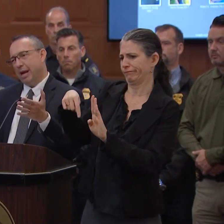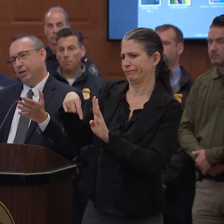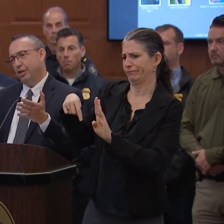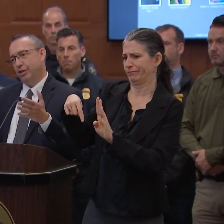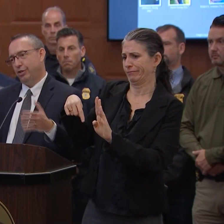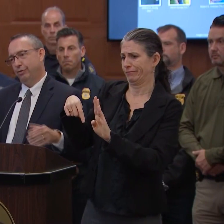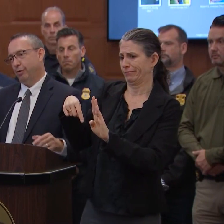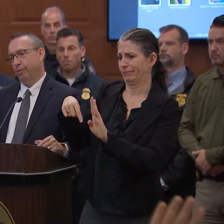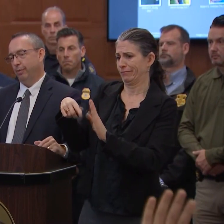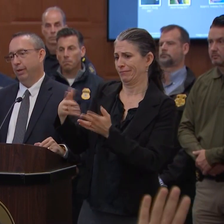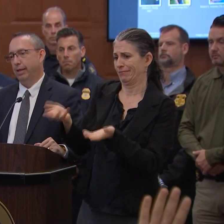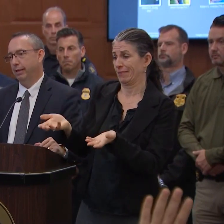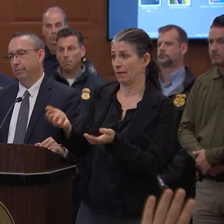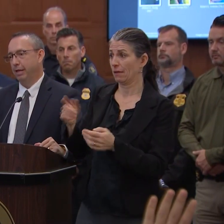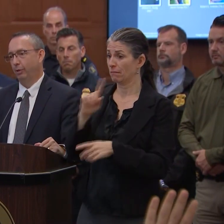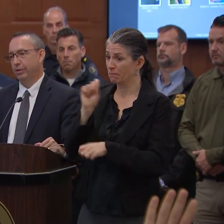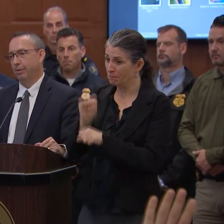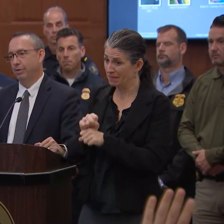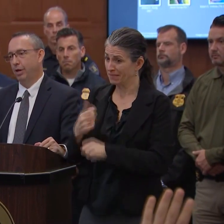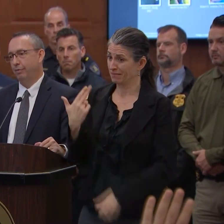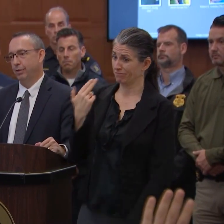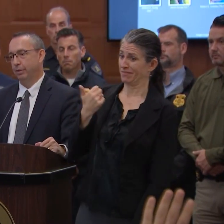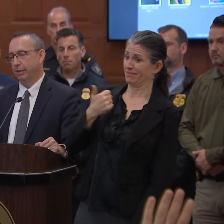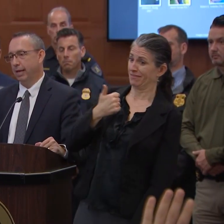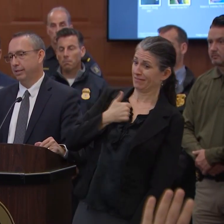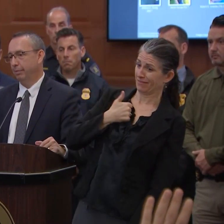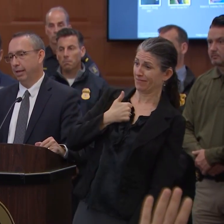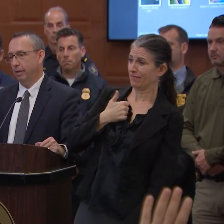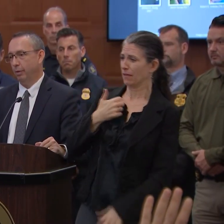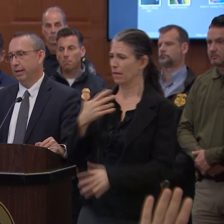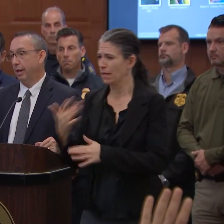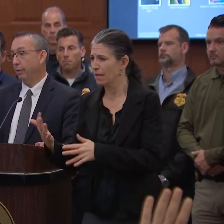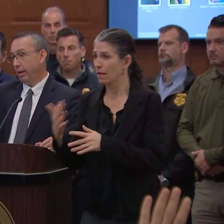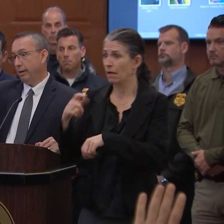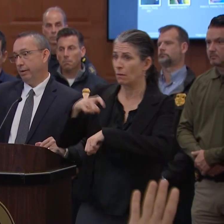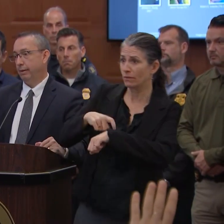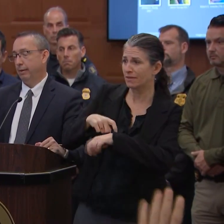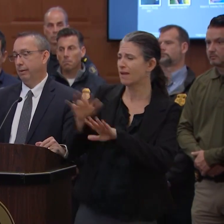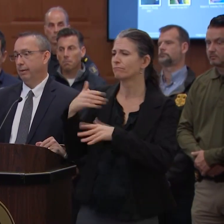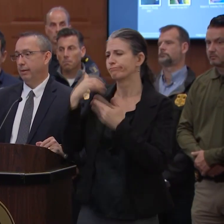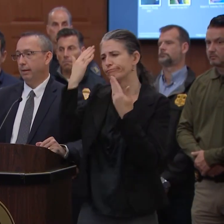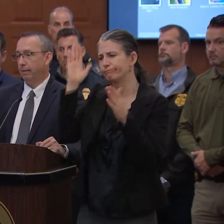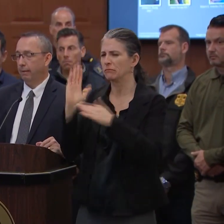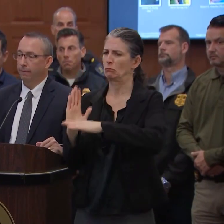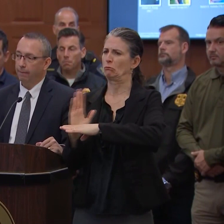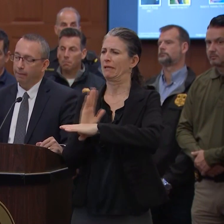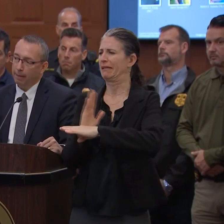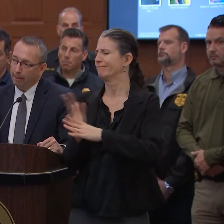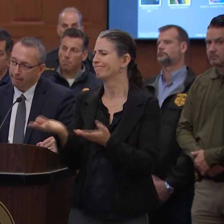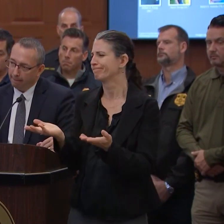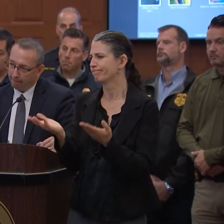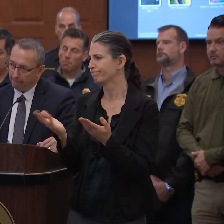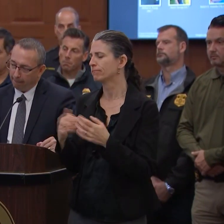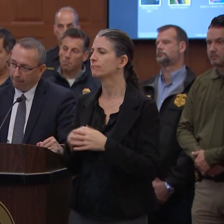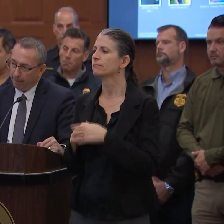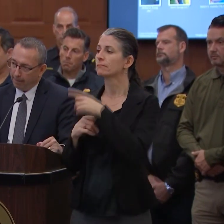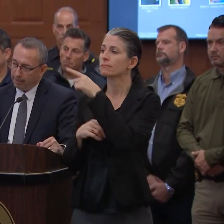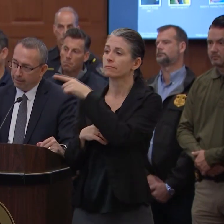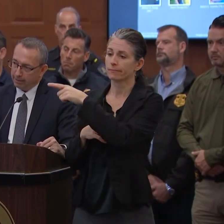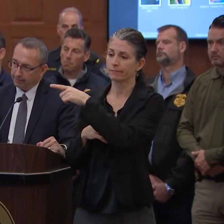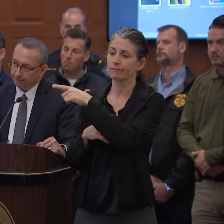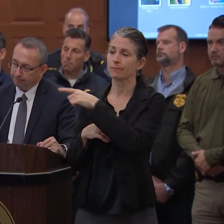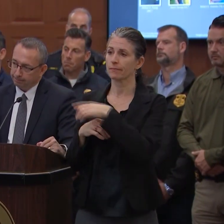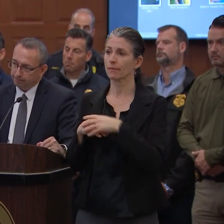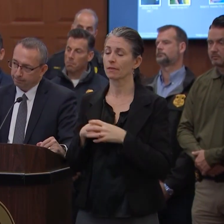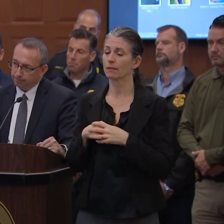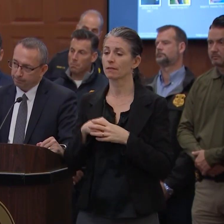probably have a range-ish from the medical examiner's office, but not something I know right now. Right here? Yeah. Can you help us understand anything